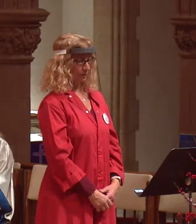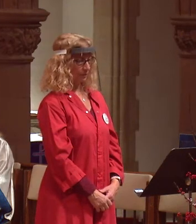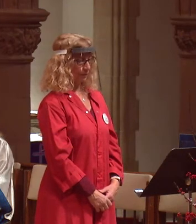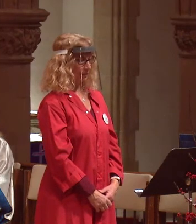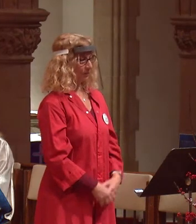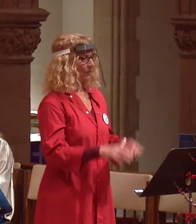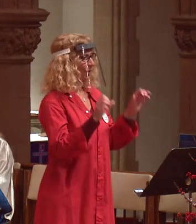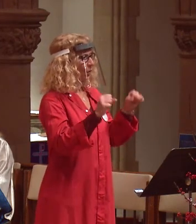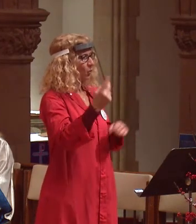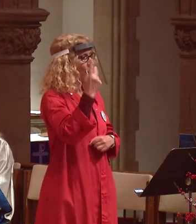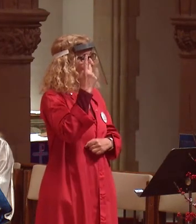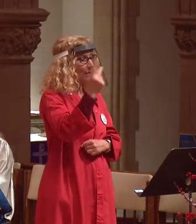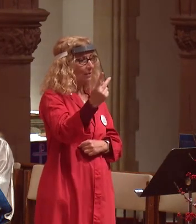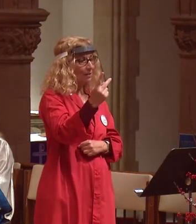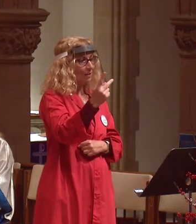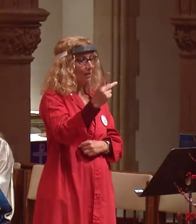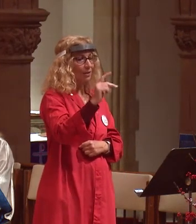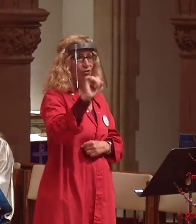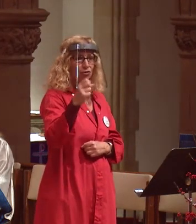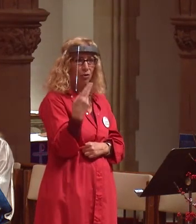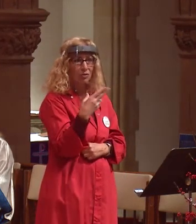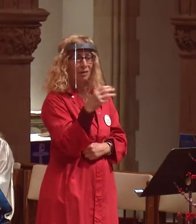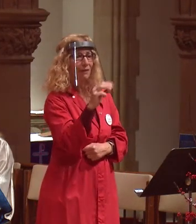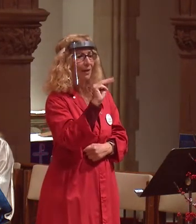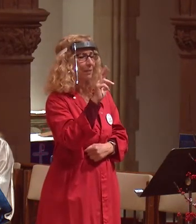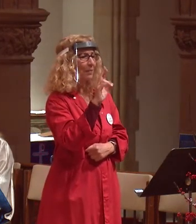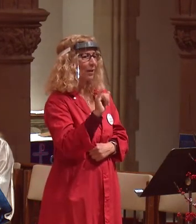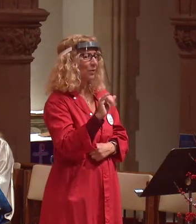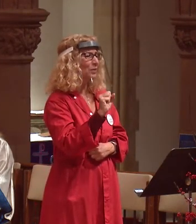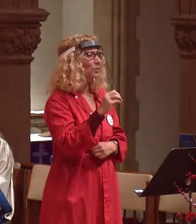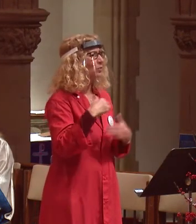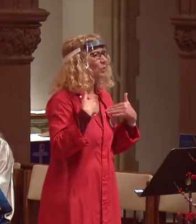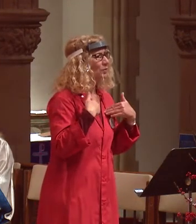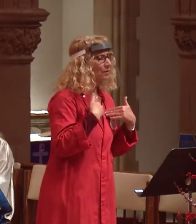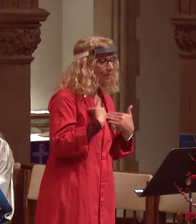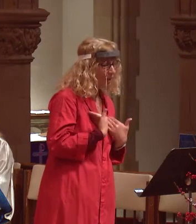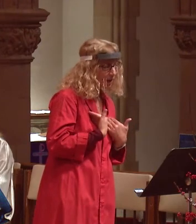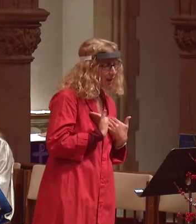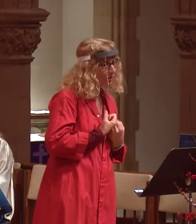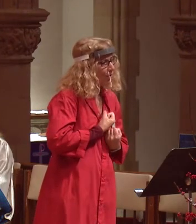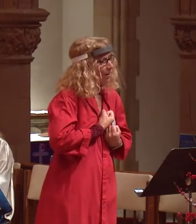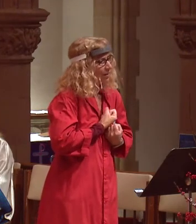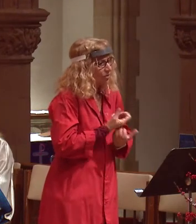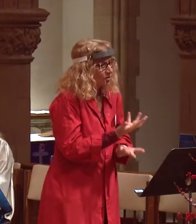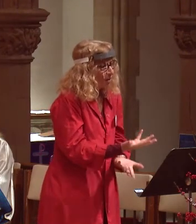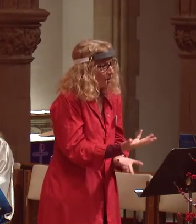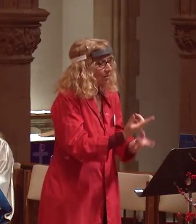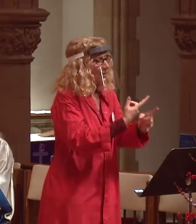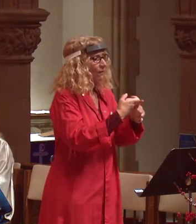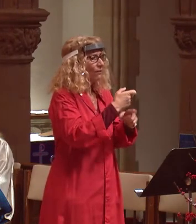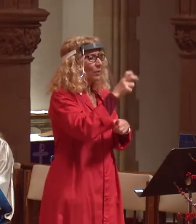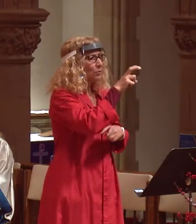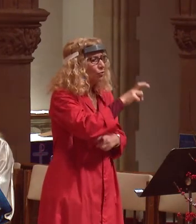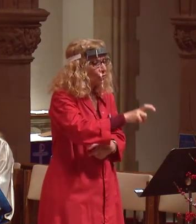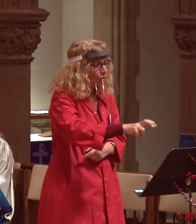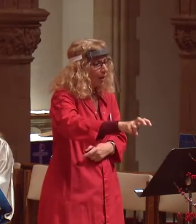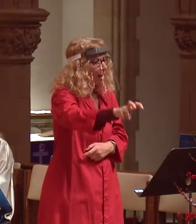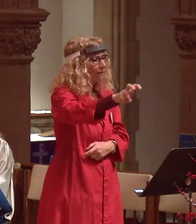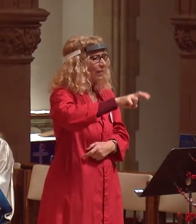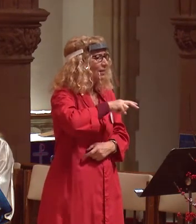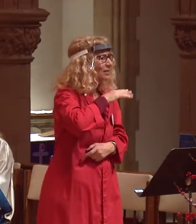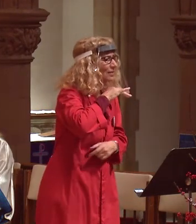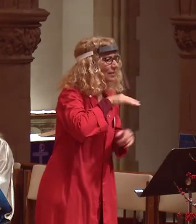We can see Joseph and Mary so tired and exhausted from traveling the dusty